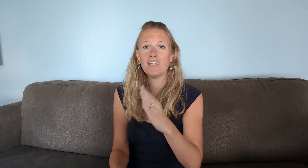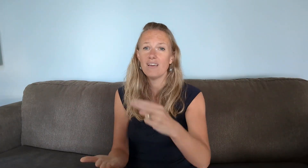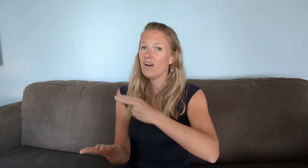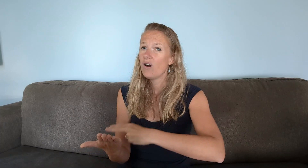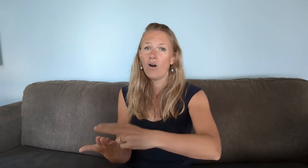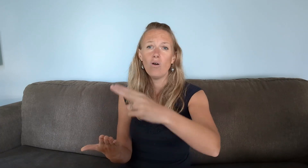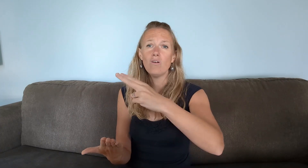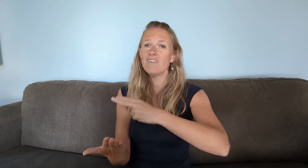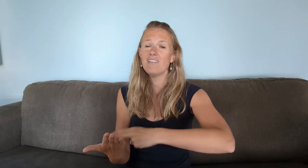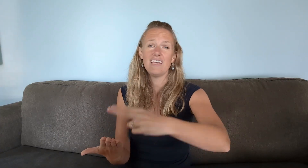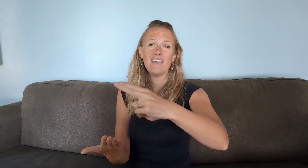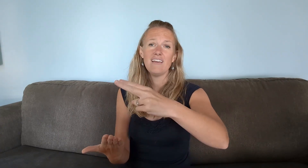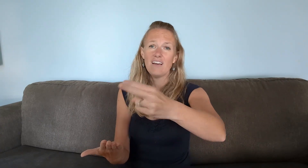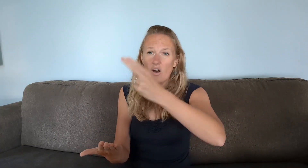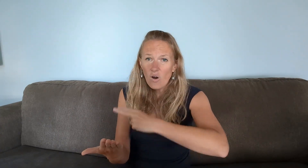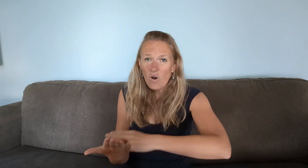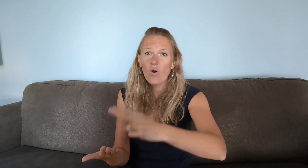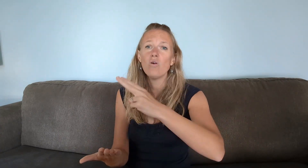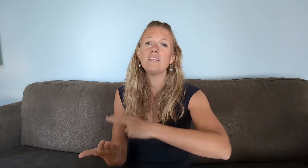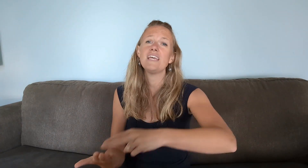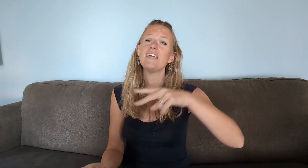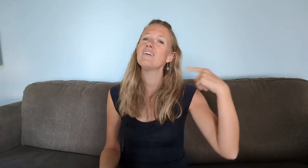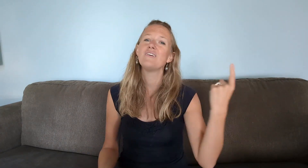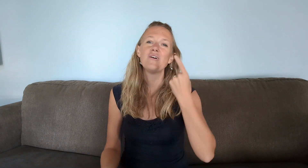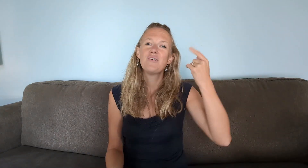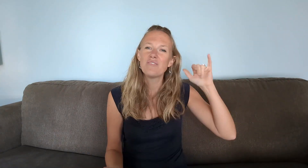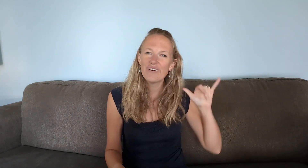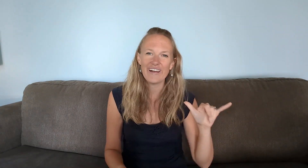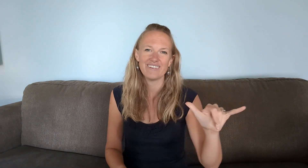be holy, holy forever.